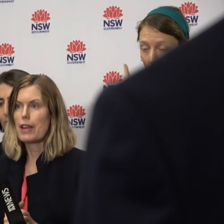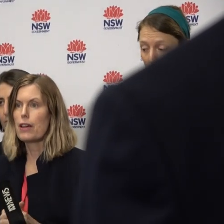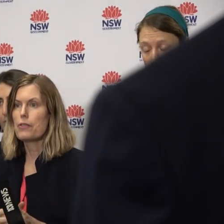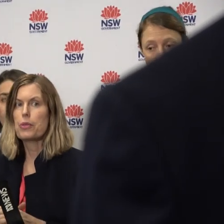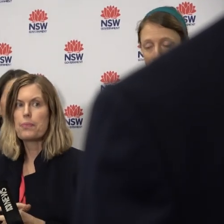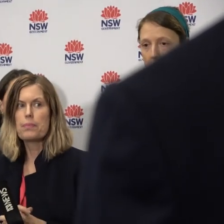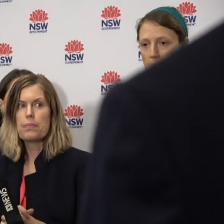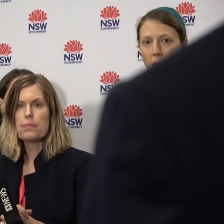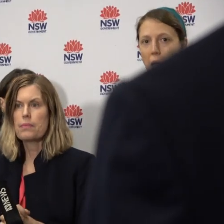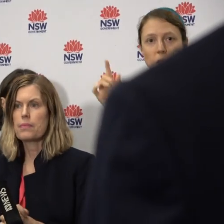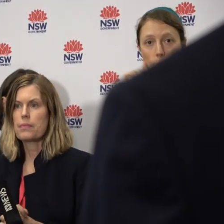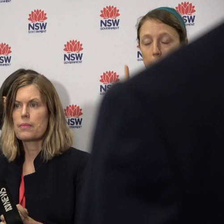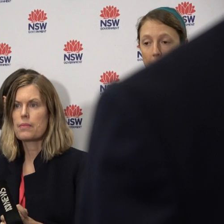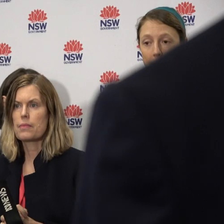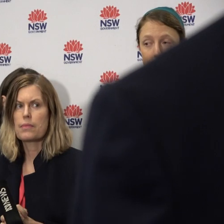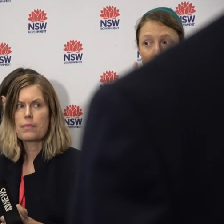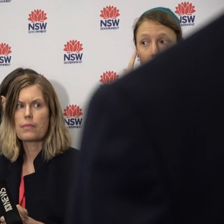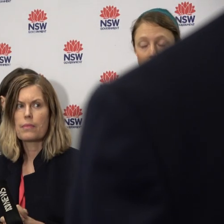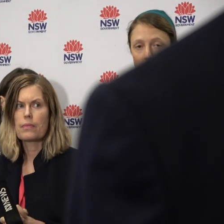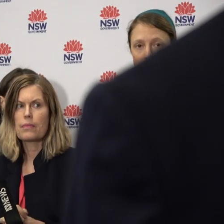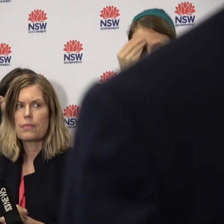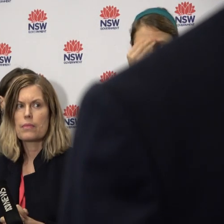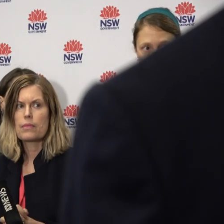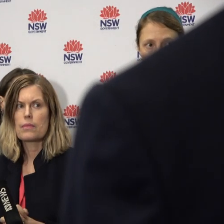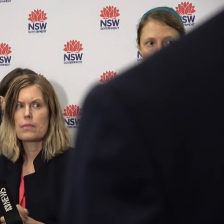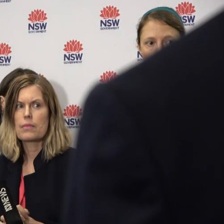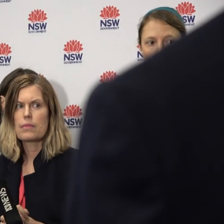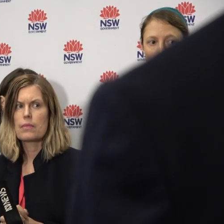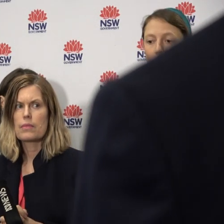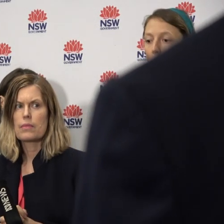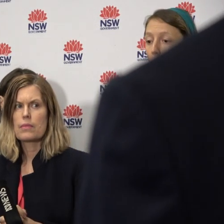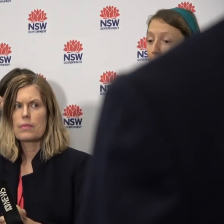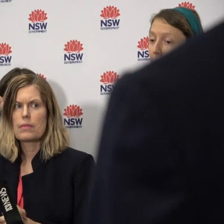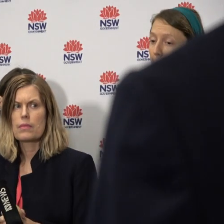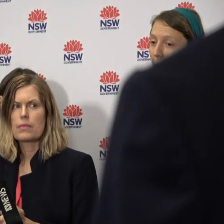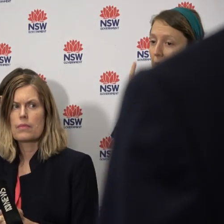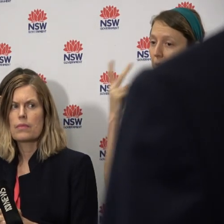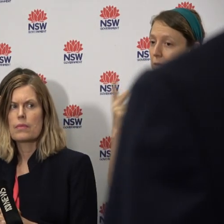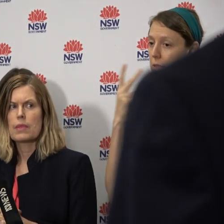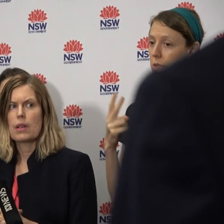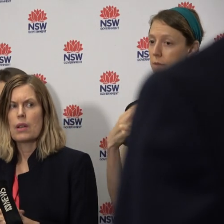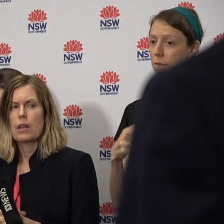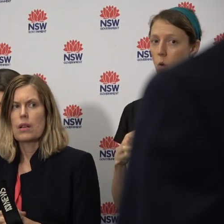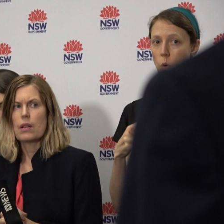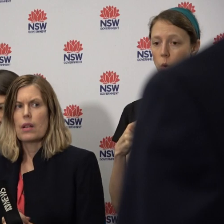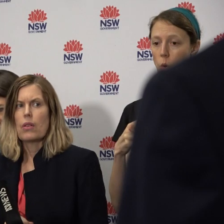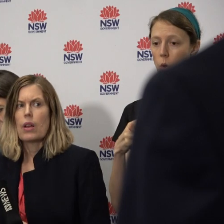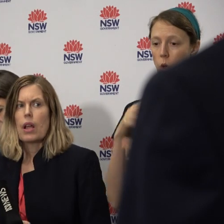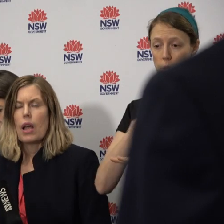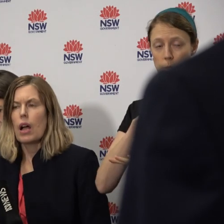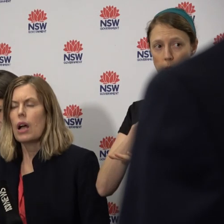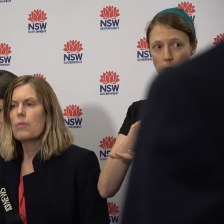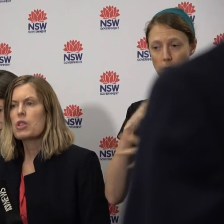that. Will New South Wales Health be banning visitors to other wards as a similar measure to protect patients from potential